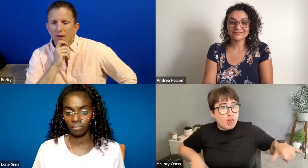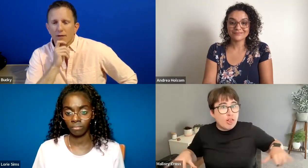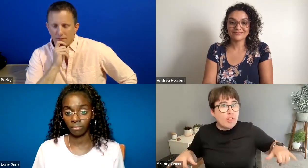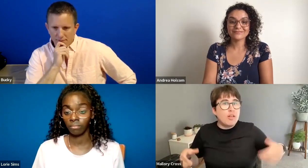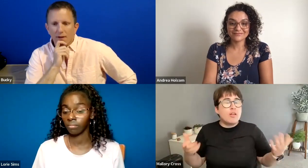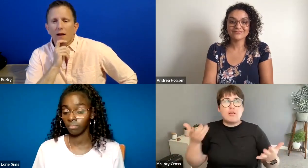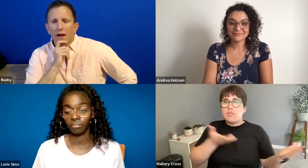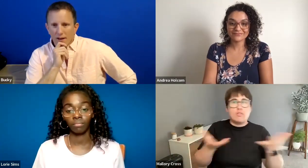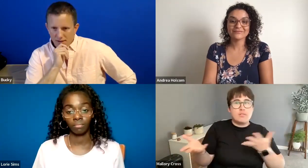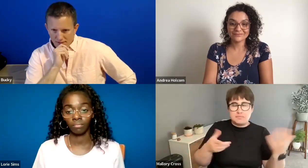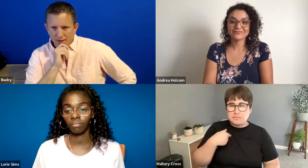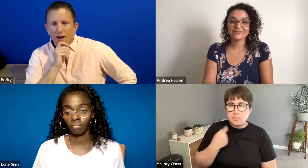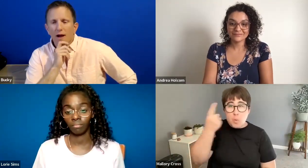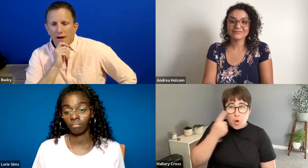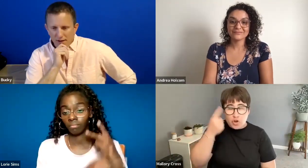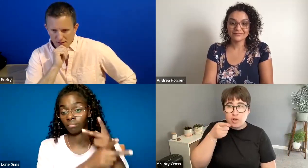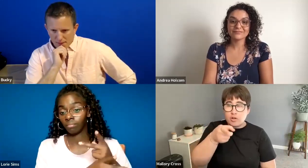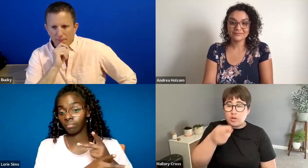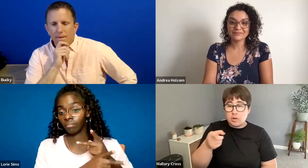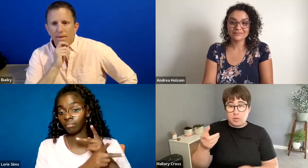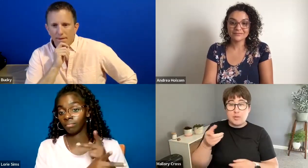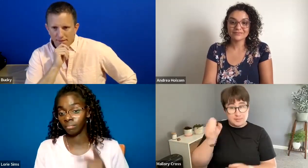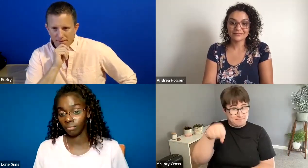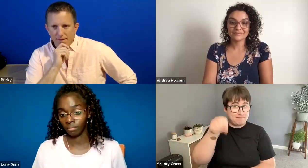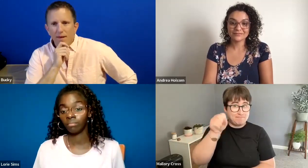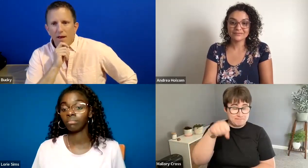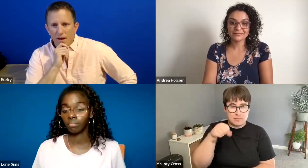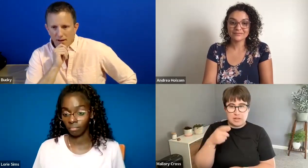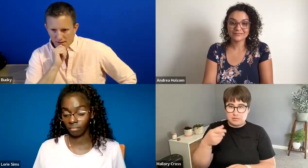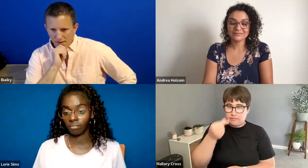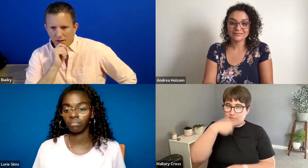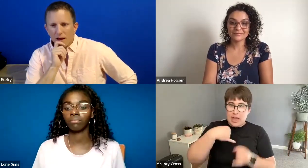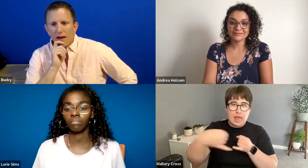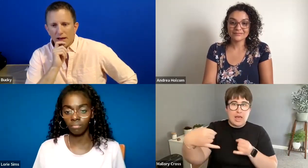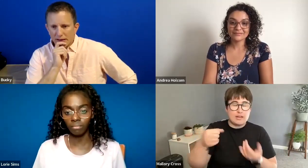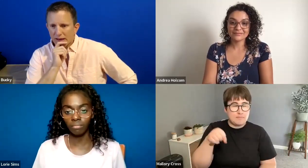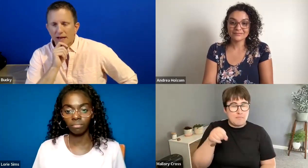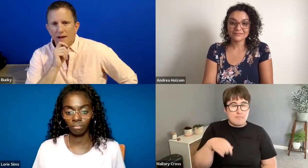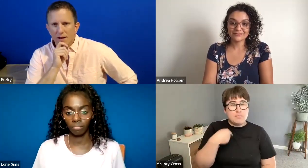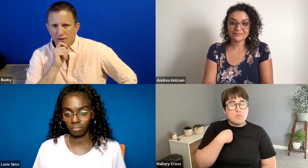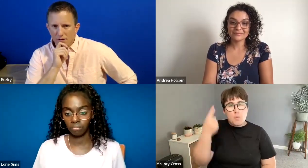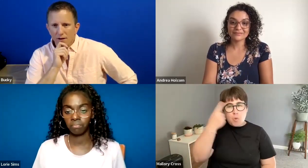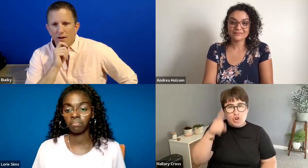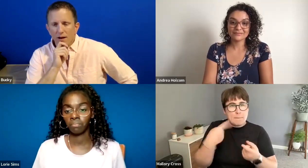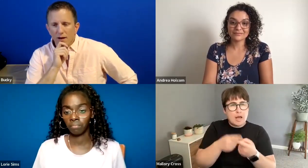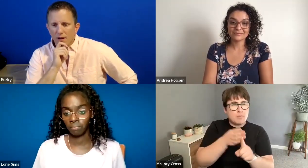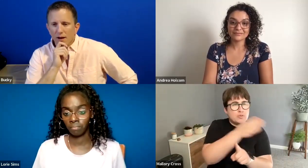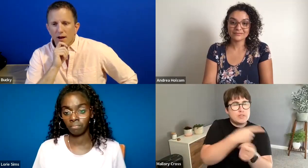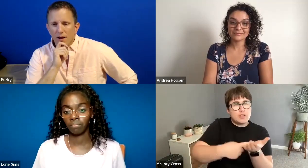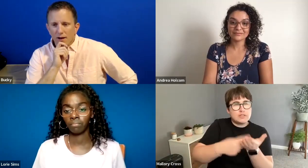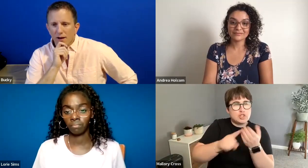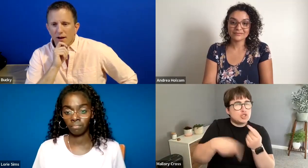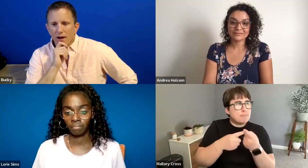doing what is considered information sharing, or am I in fact bragging? And so what I'm wondering, because you're